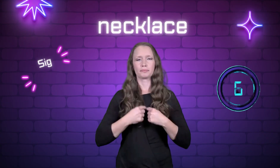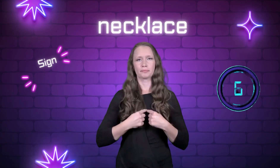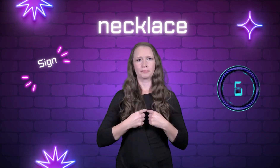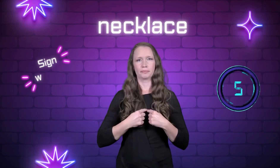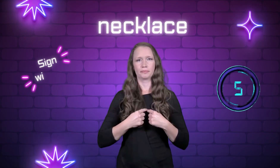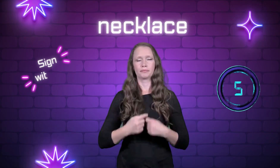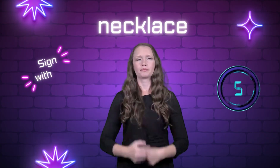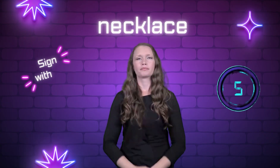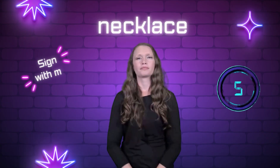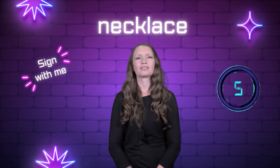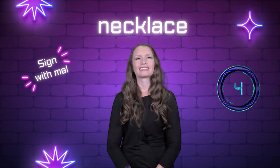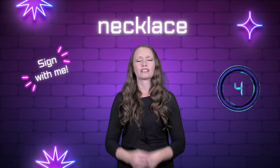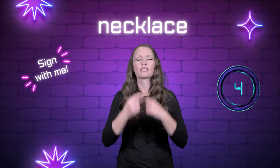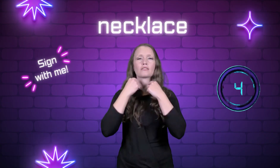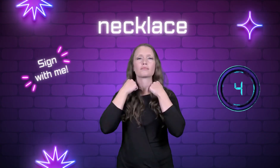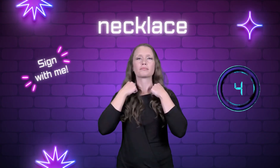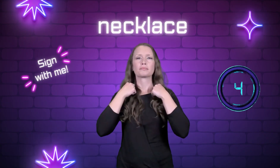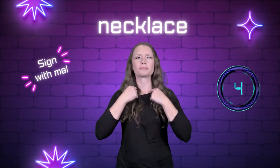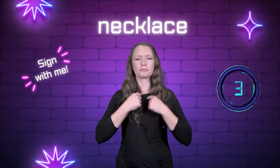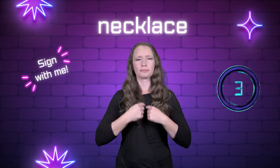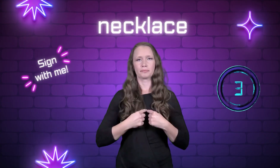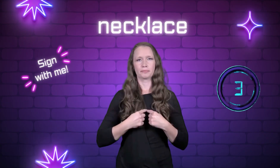Sign with me, sign, necklace.